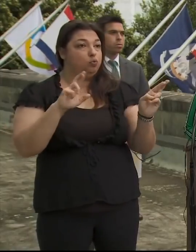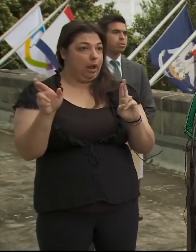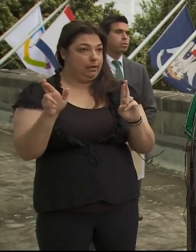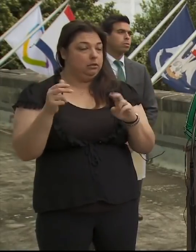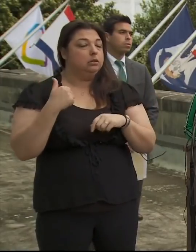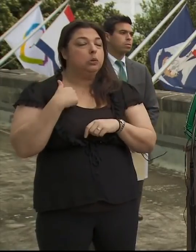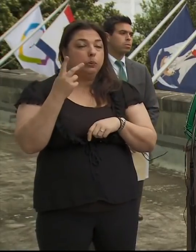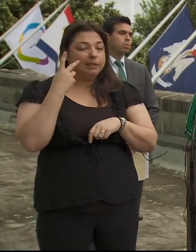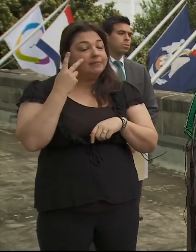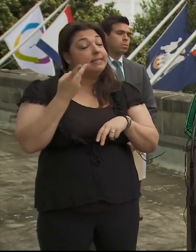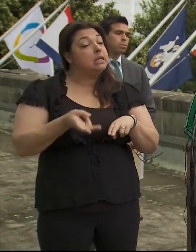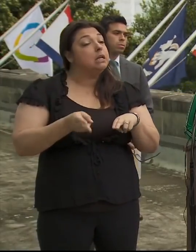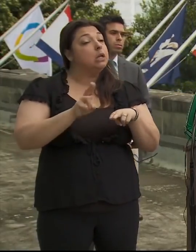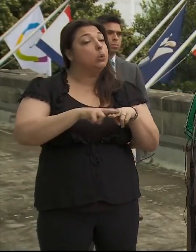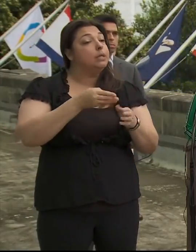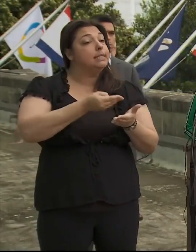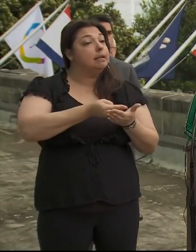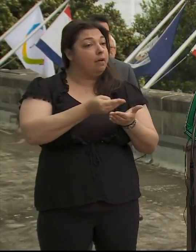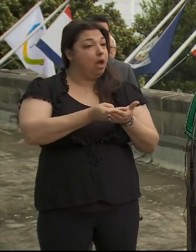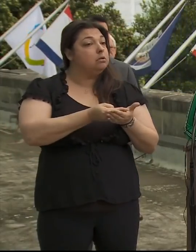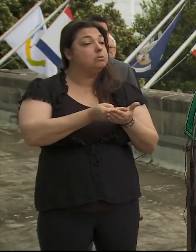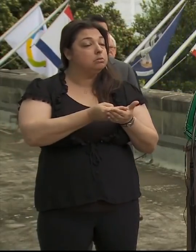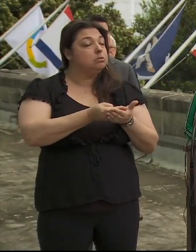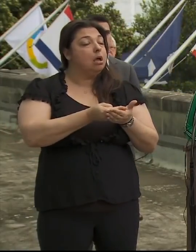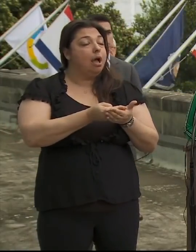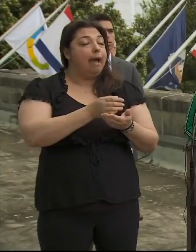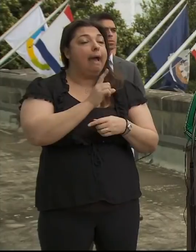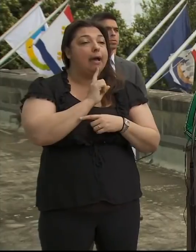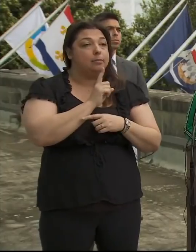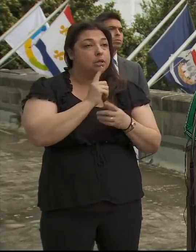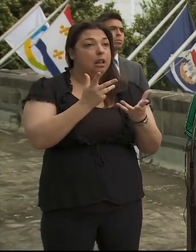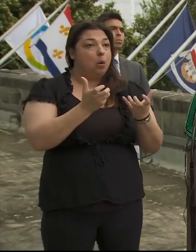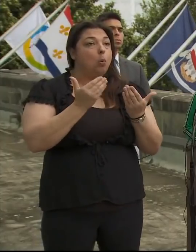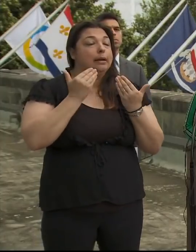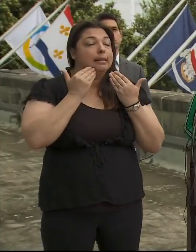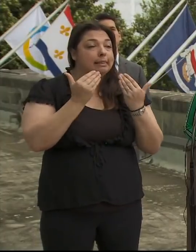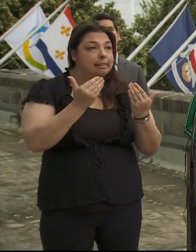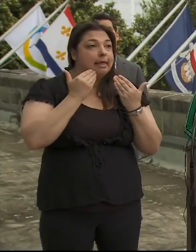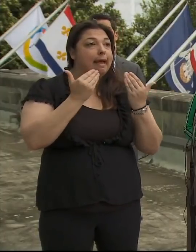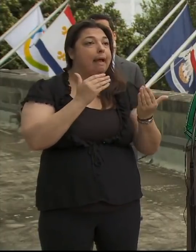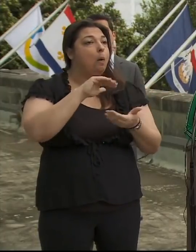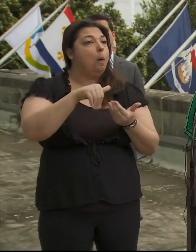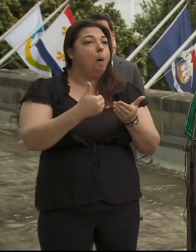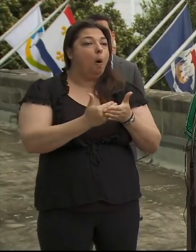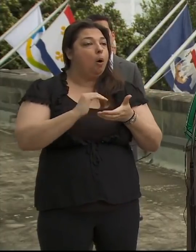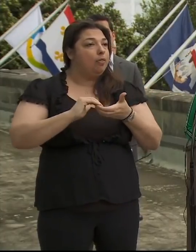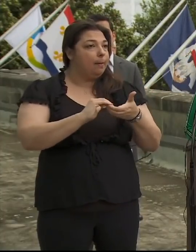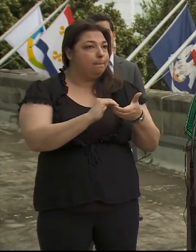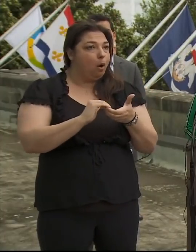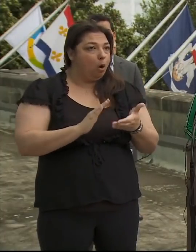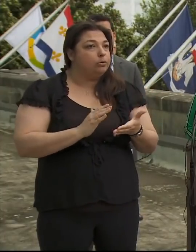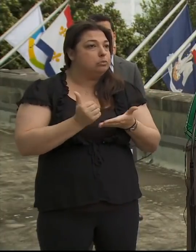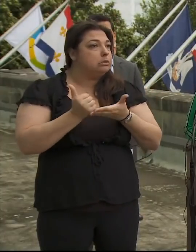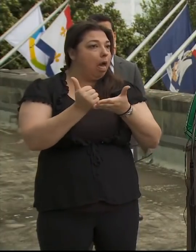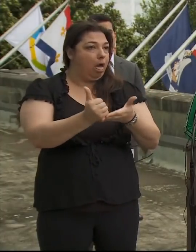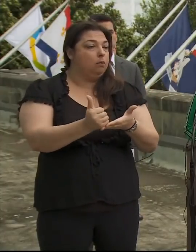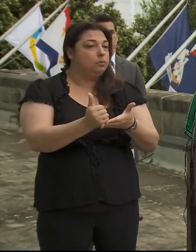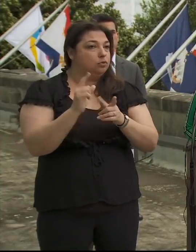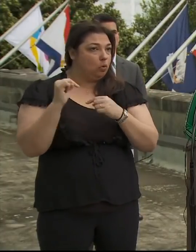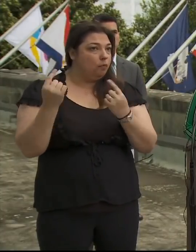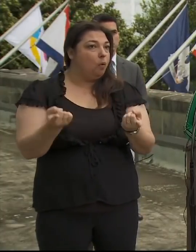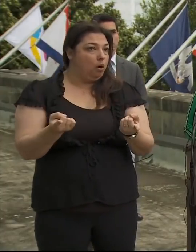We've seen an increase in funds going there, and we absolutely want to thank all of our partners who have stepped up thus